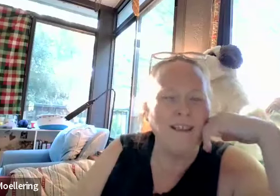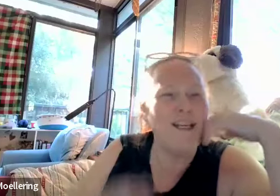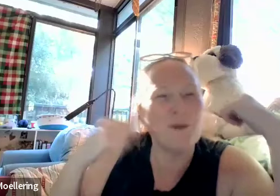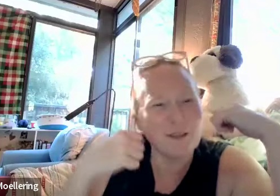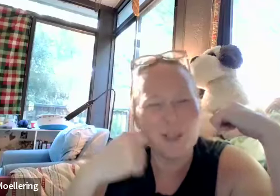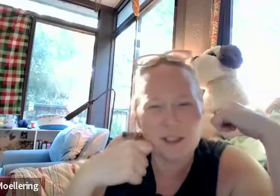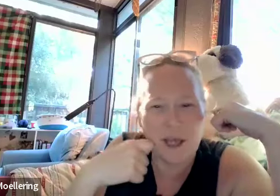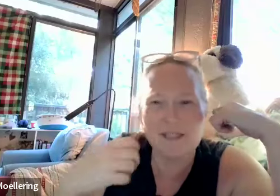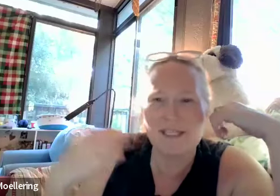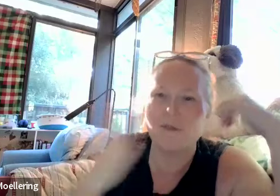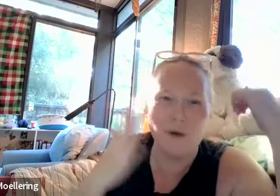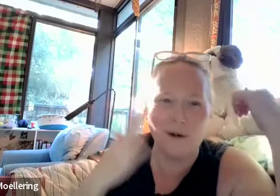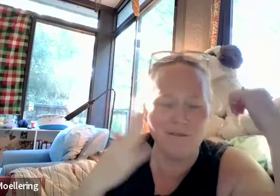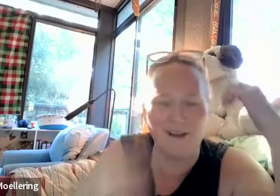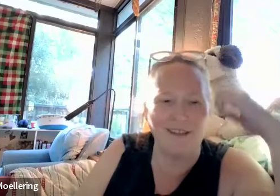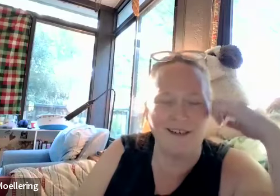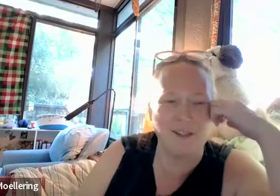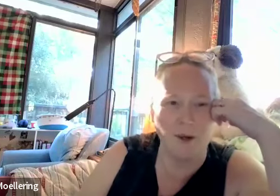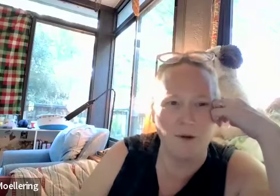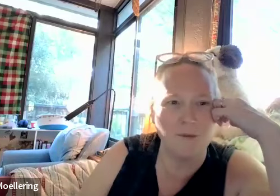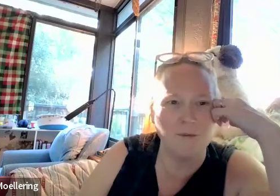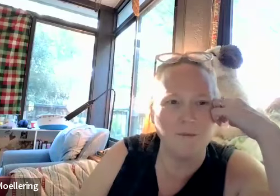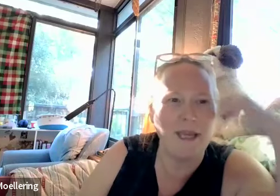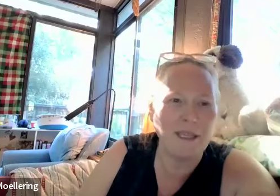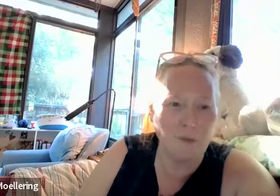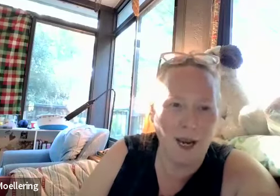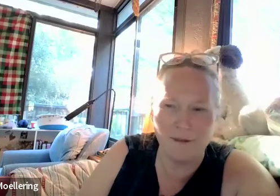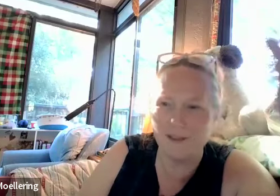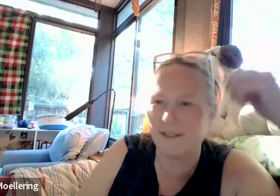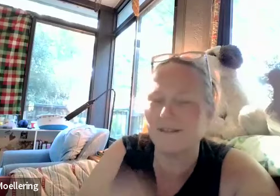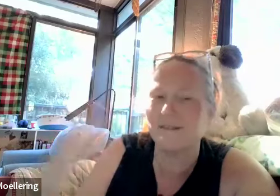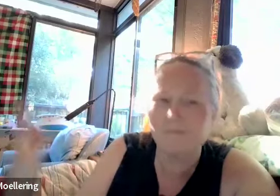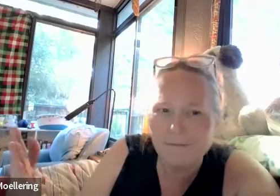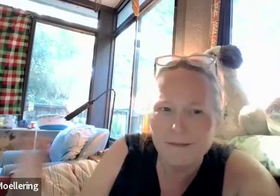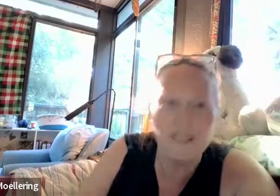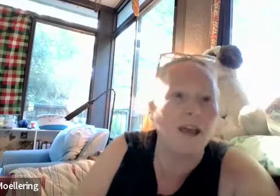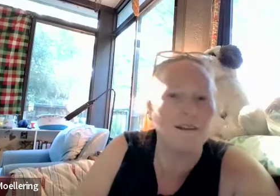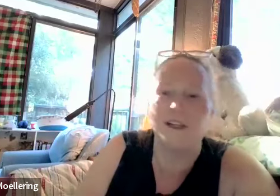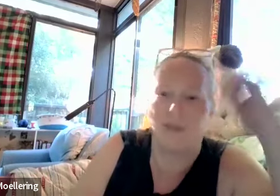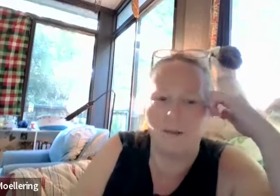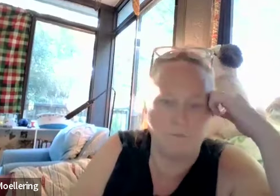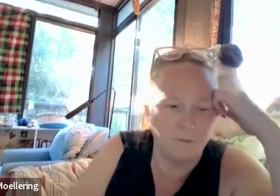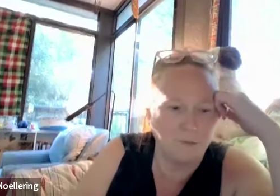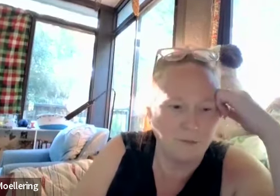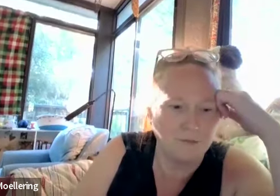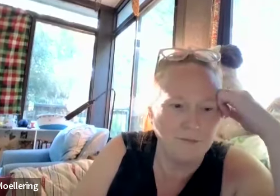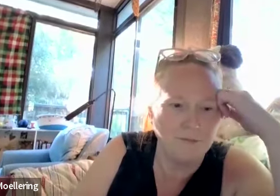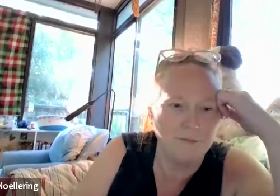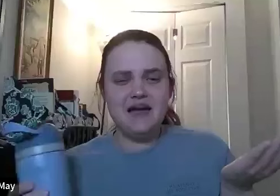Apple. like there's It just a could lot of really stuff be going on right there. So making the Y would just, yeah, clarify.